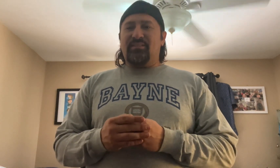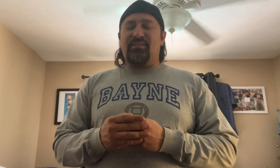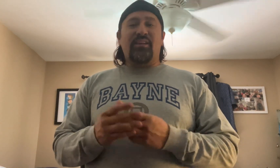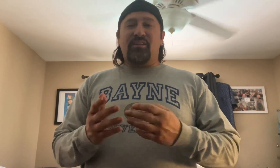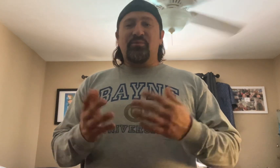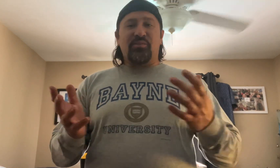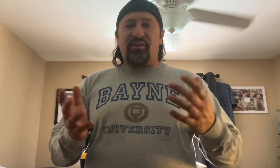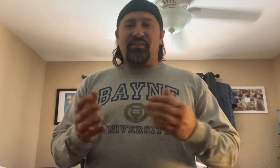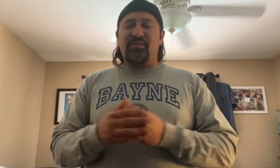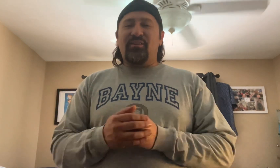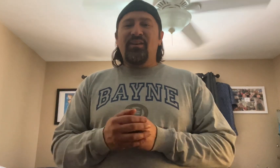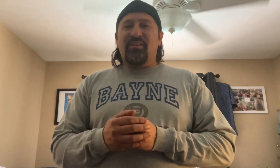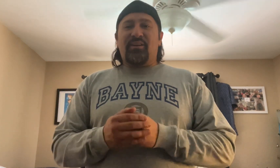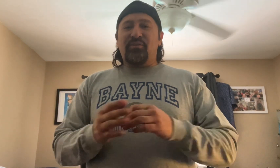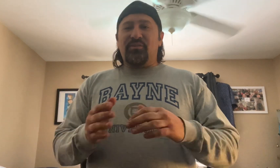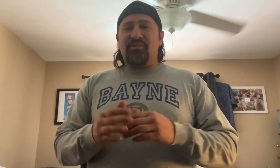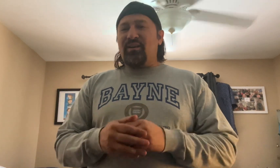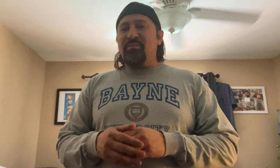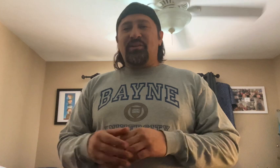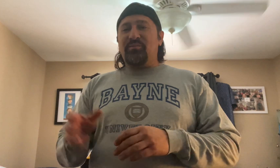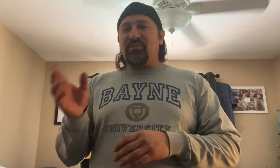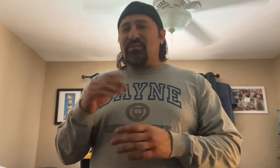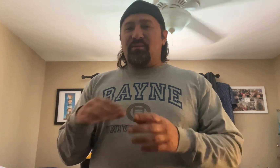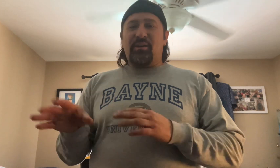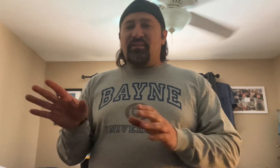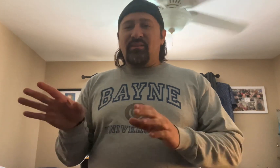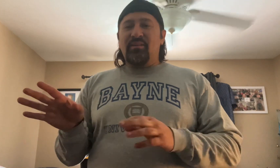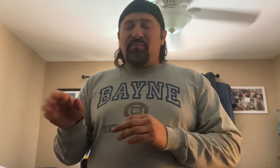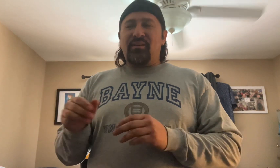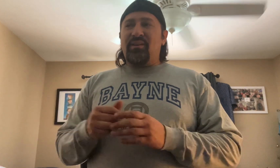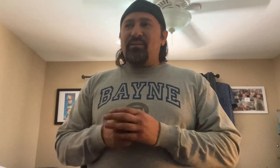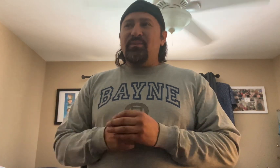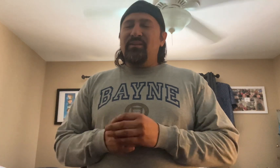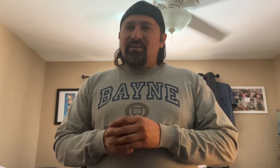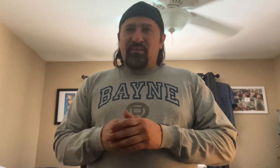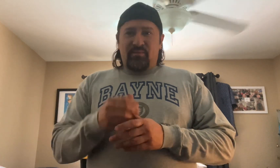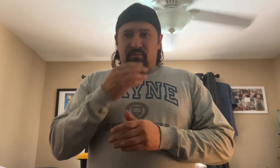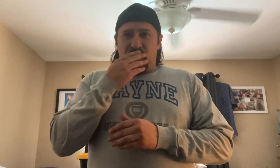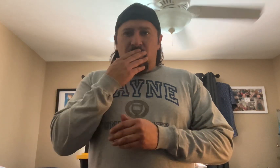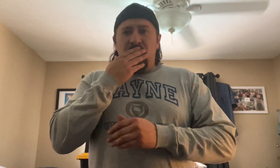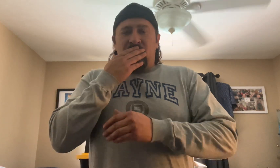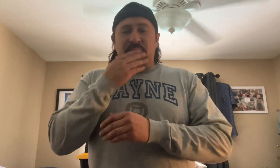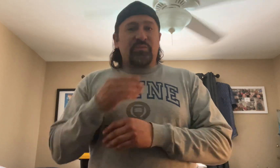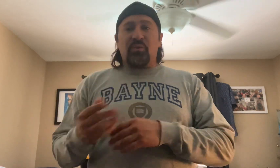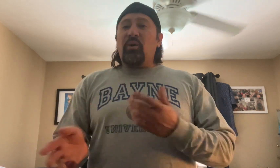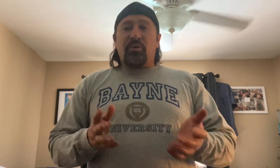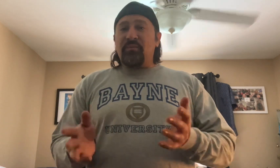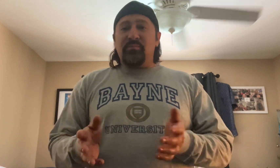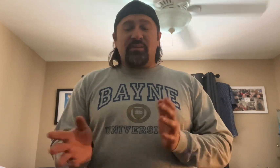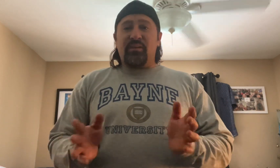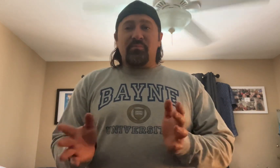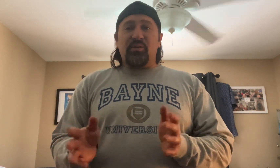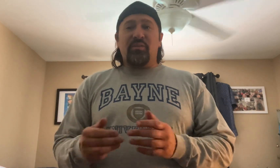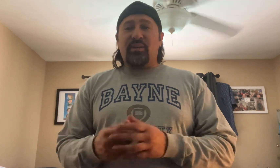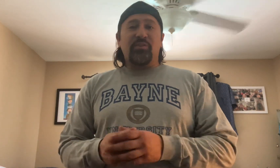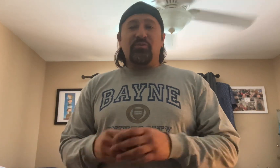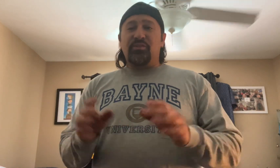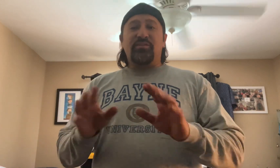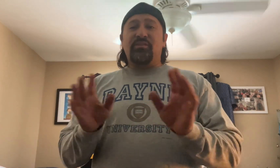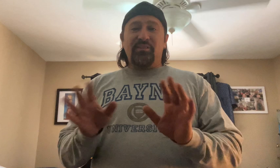sign language, or ASL, that I knew at the time, and I knew to sign my name to welcome them, to let them know that I know just a little